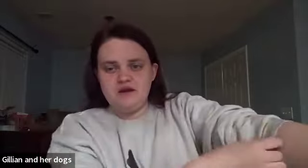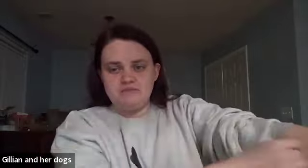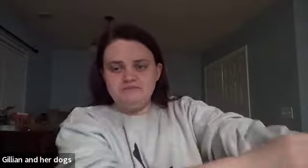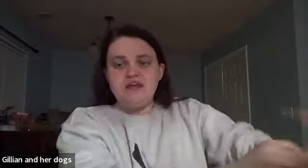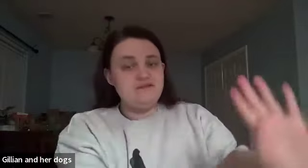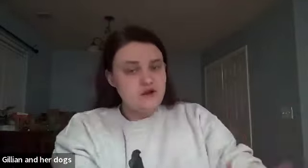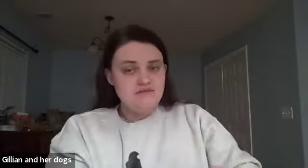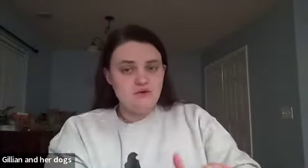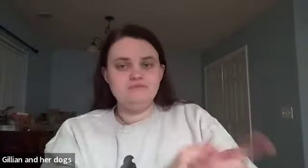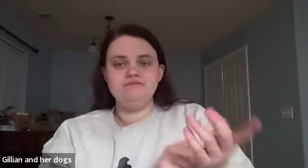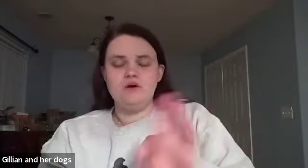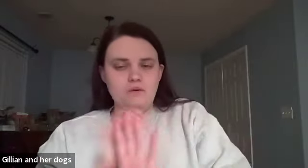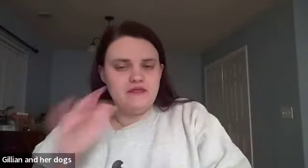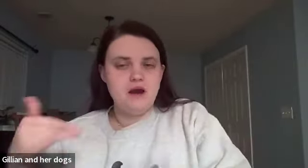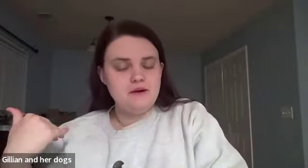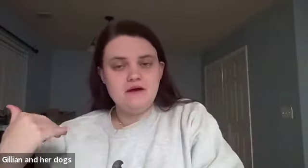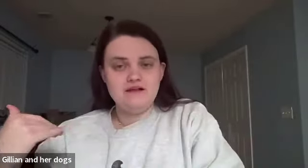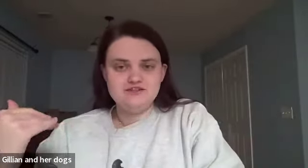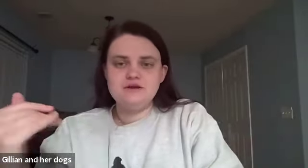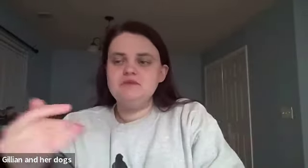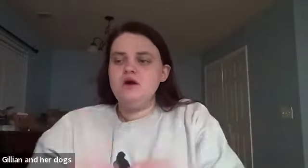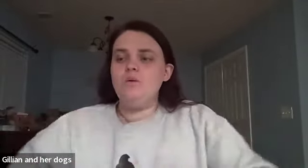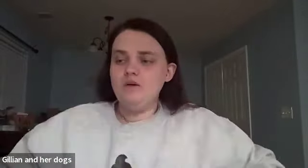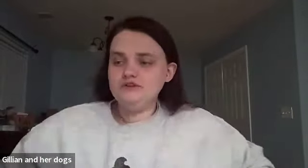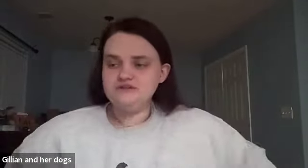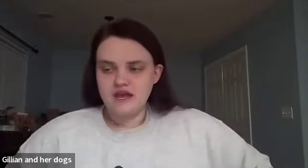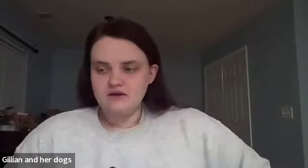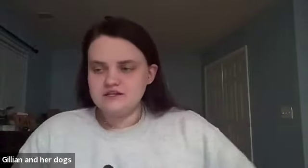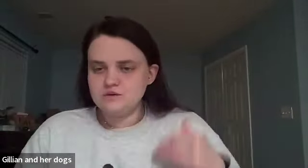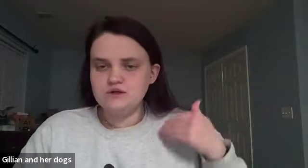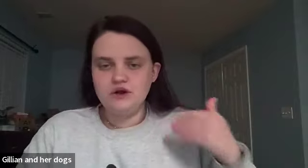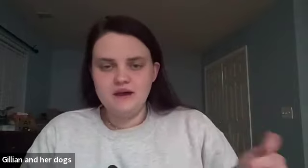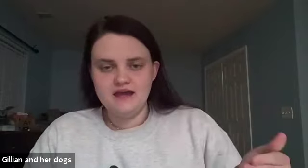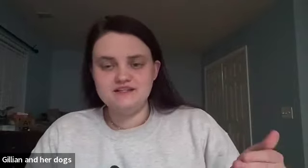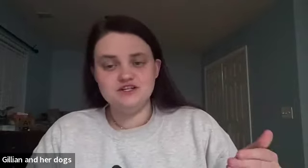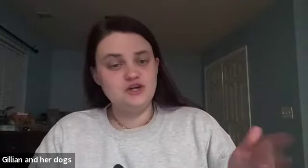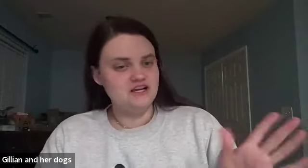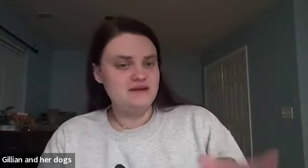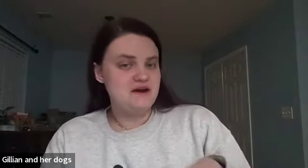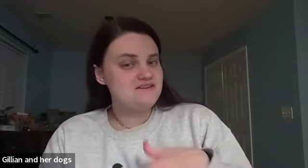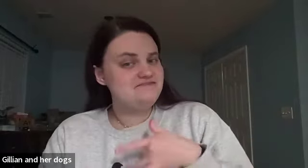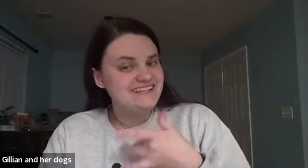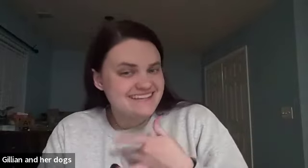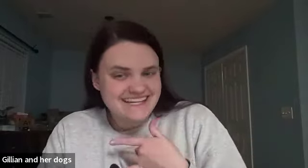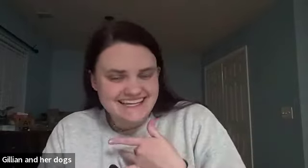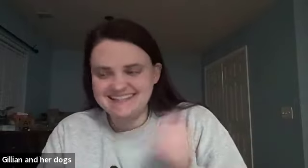Okay. If you have more, when they pop up, I'll answer them. What we'll do now is we'll go ahead and start talking about our